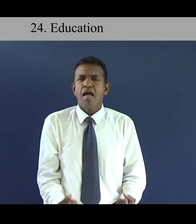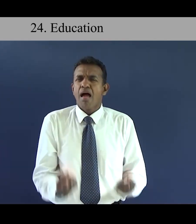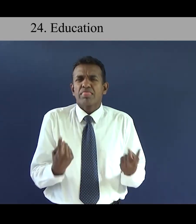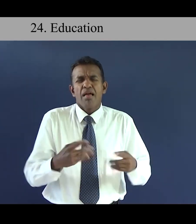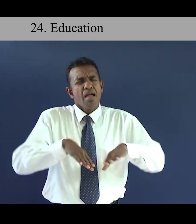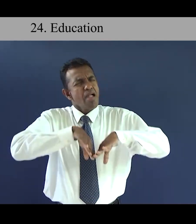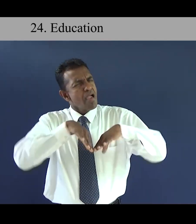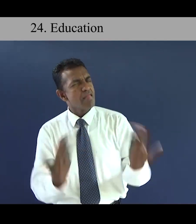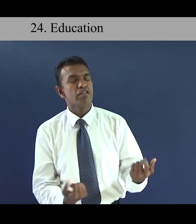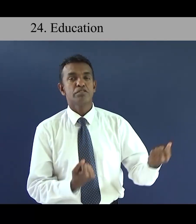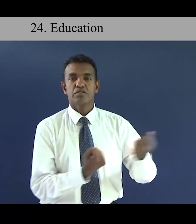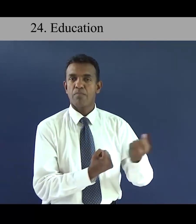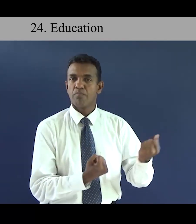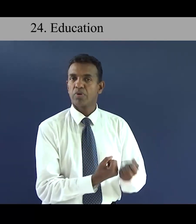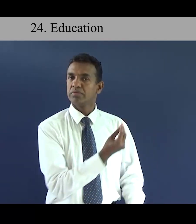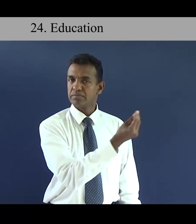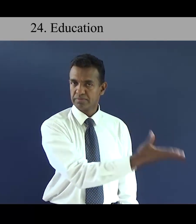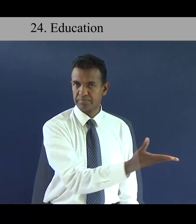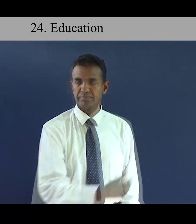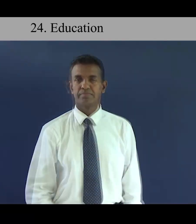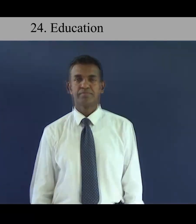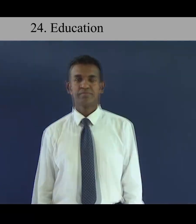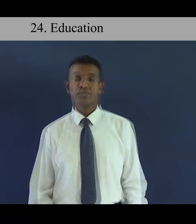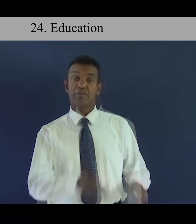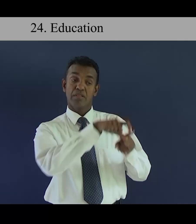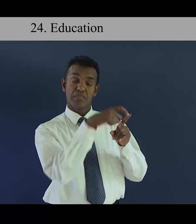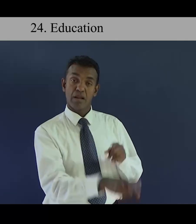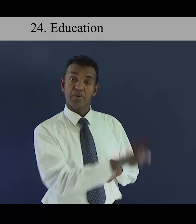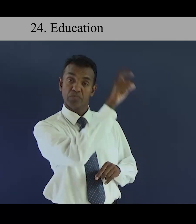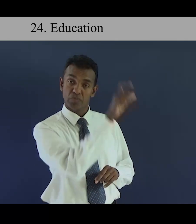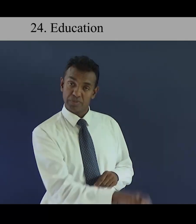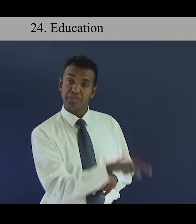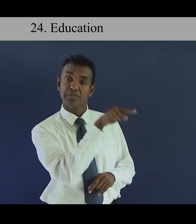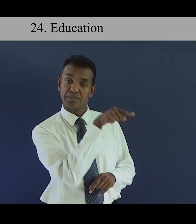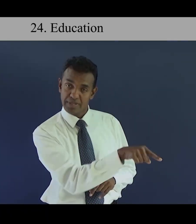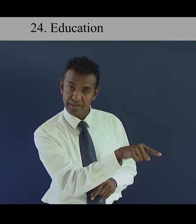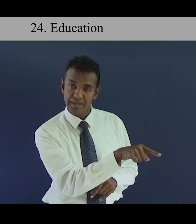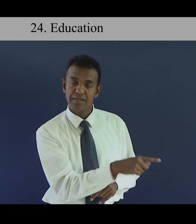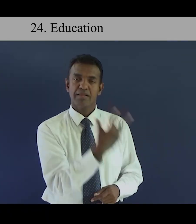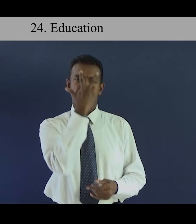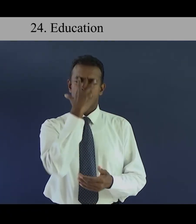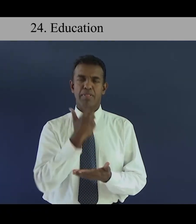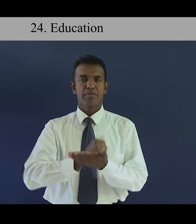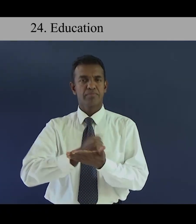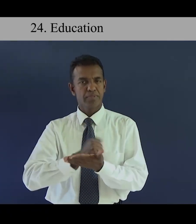People can learn Braille and other ways of communicating as